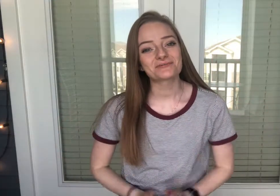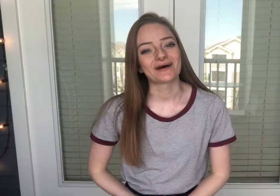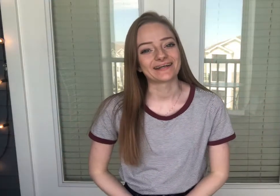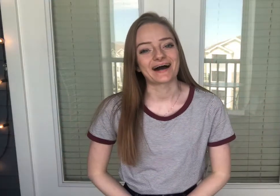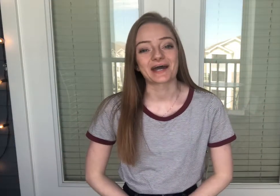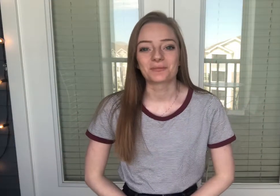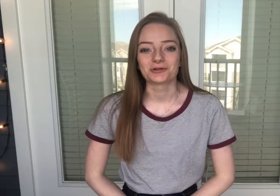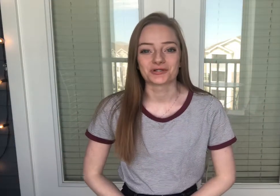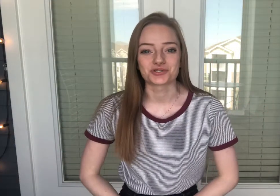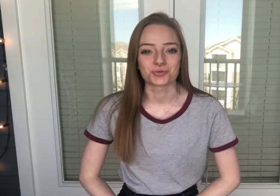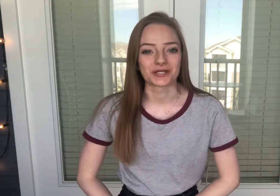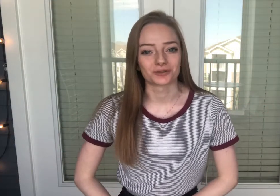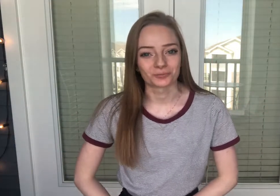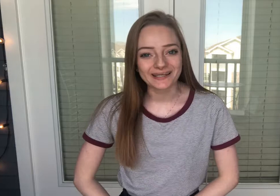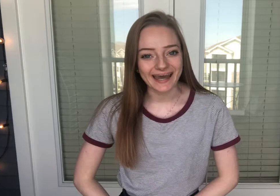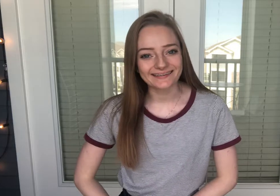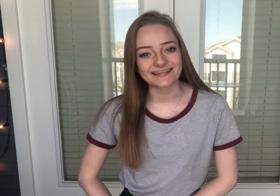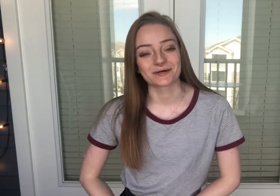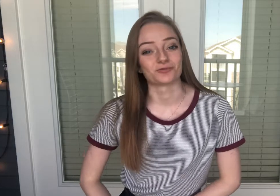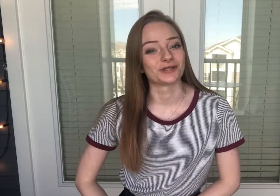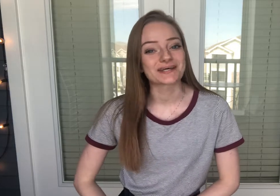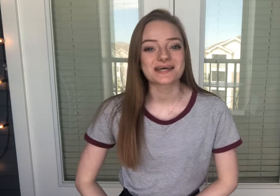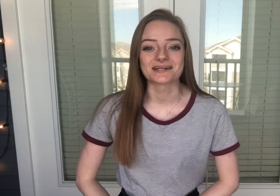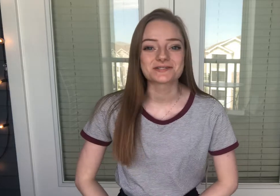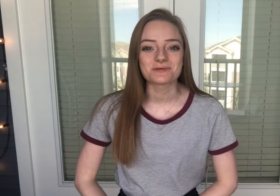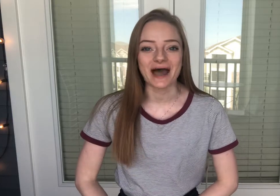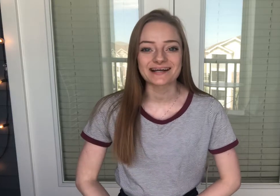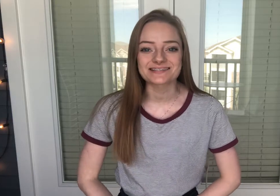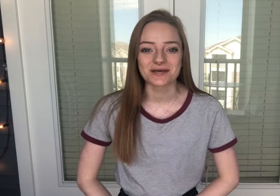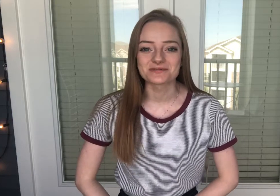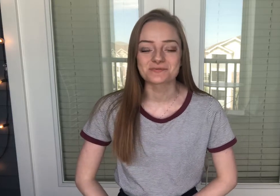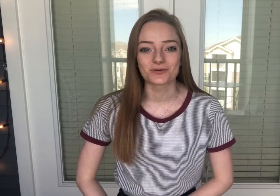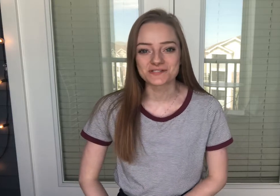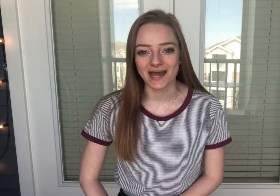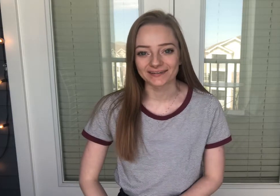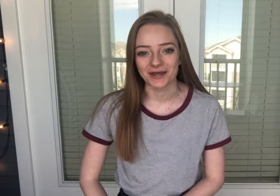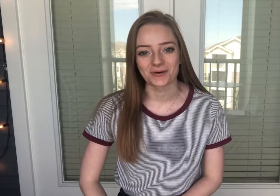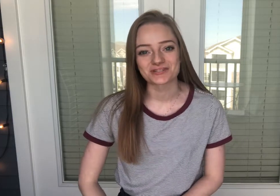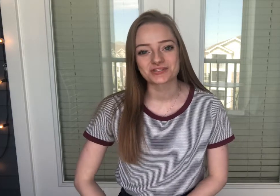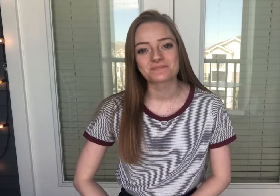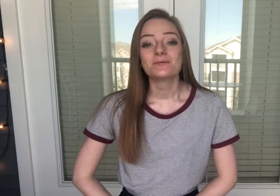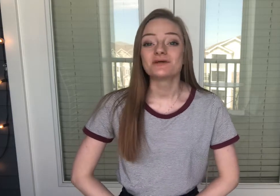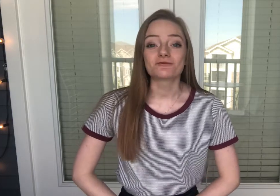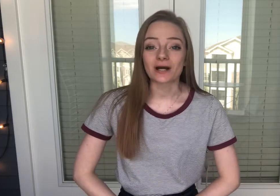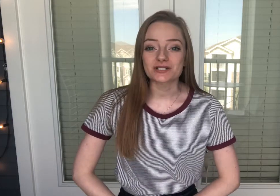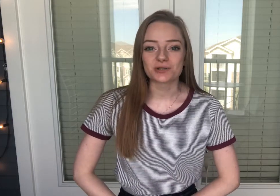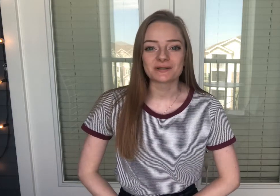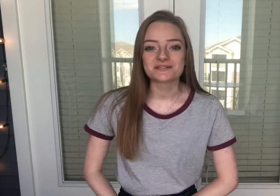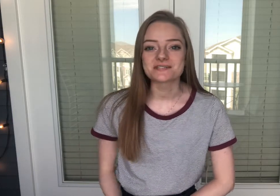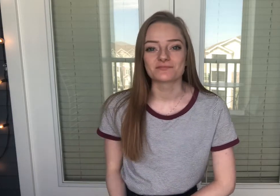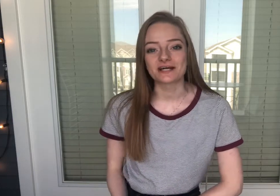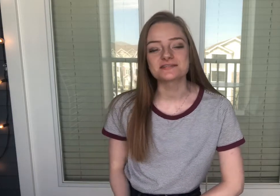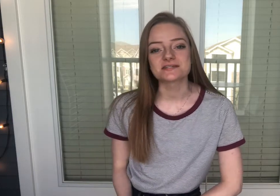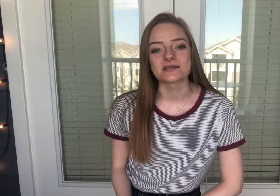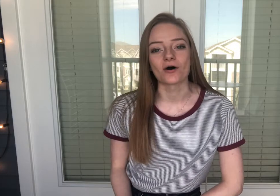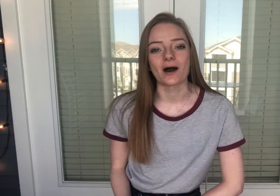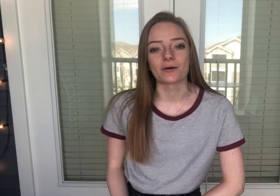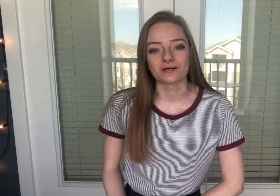everyone, I hope you're enjoying your weekend and I'm really excited to be back today with some more sign language. Before I jump into some phrases though, I want to give a